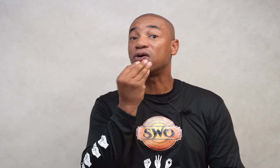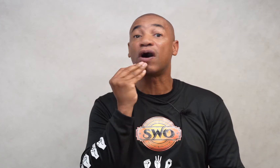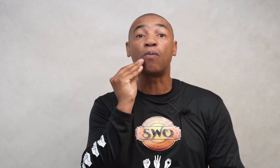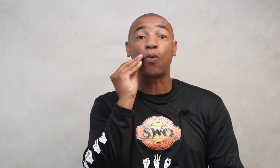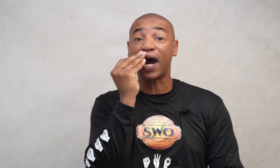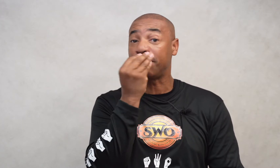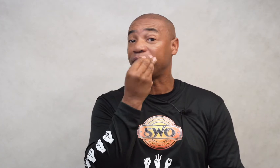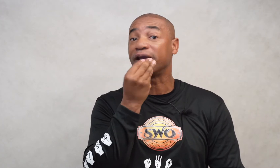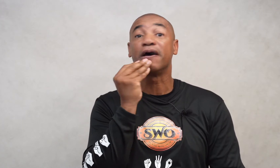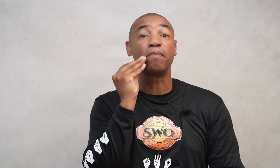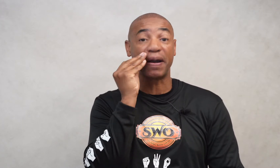I'm wiping my mouth.